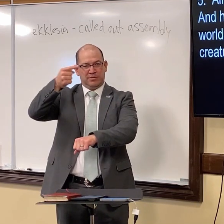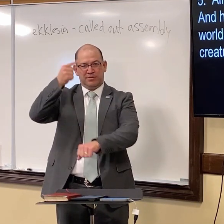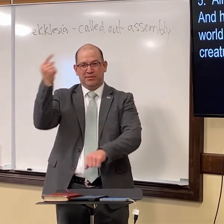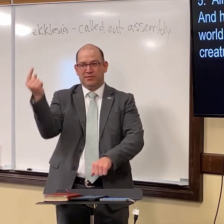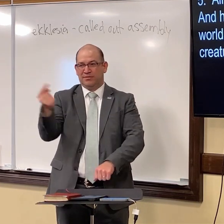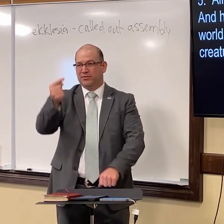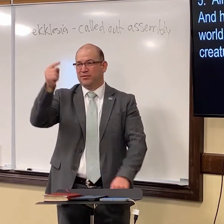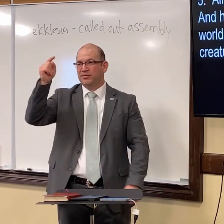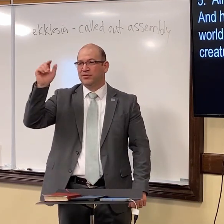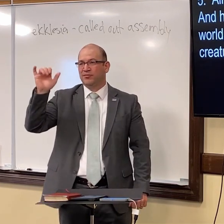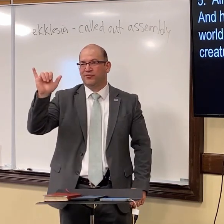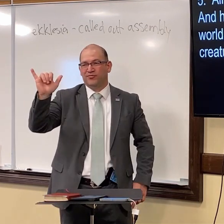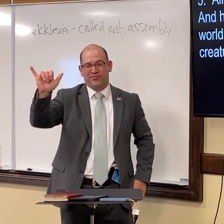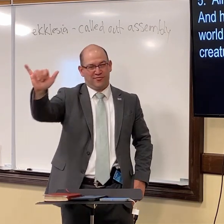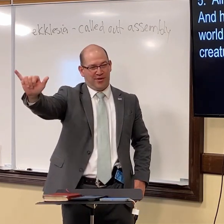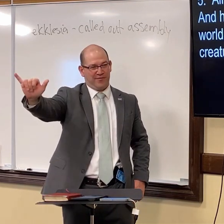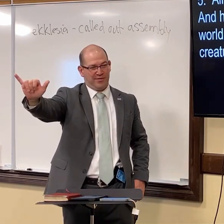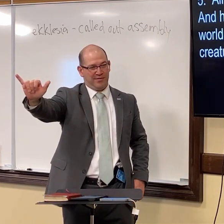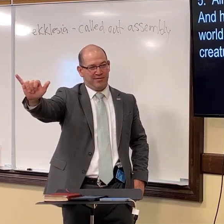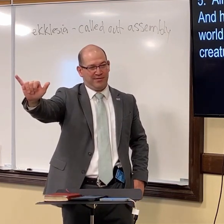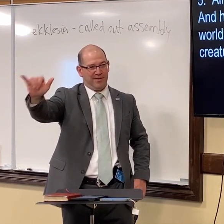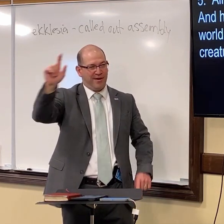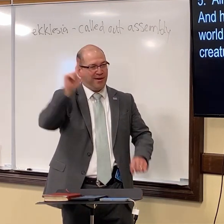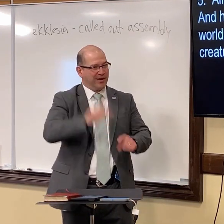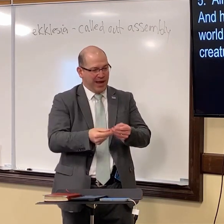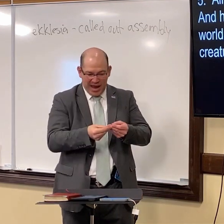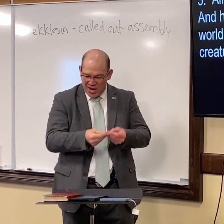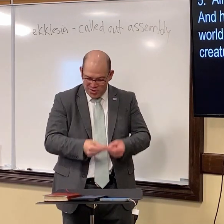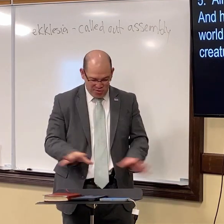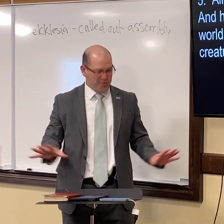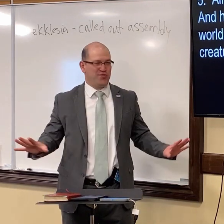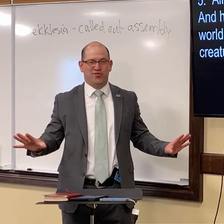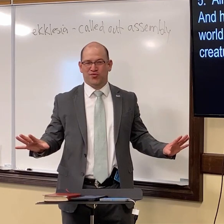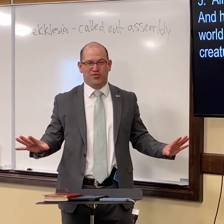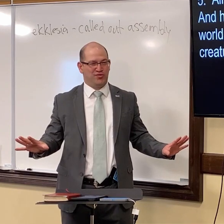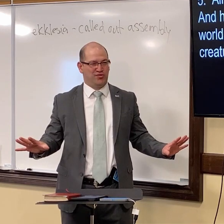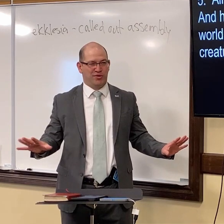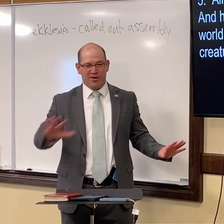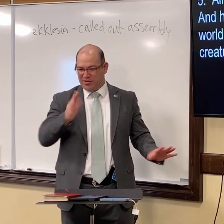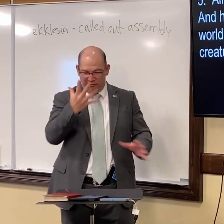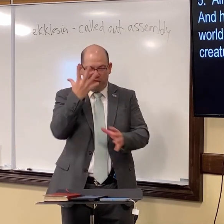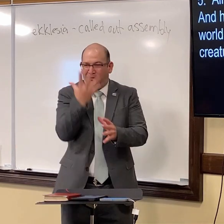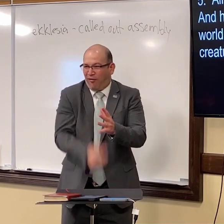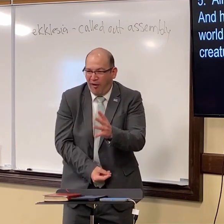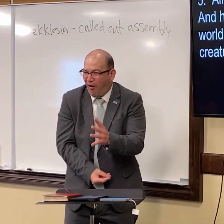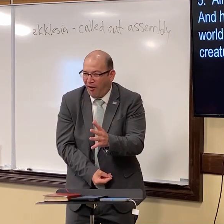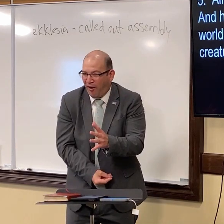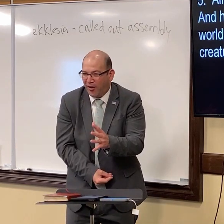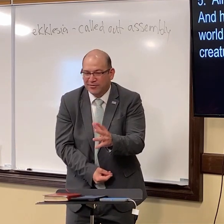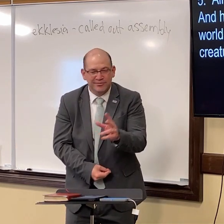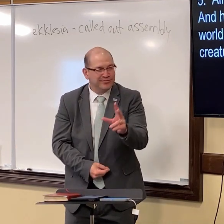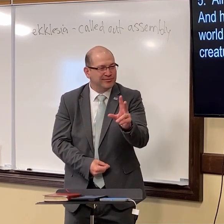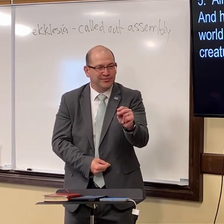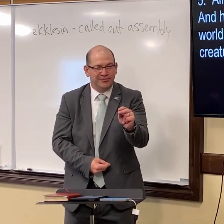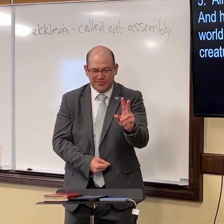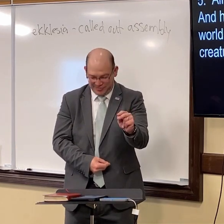that salvation that Christ gives to us is forever. It cannot be lost. It will never go away.